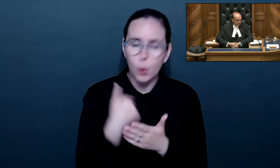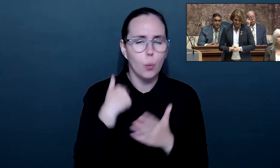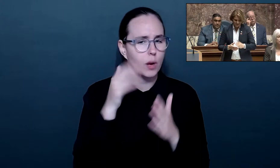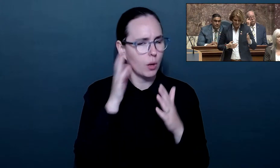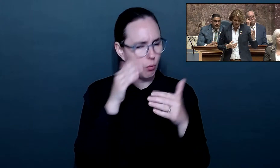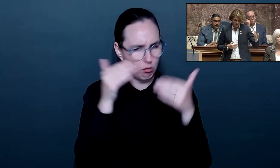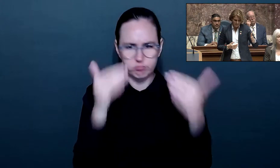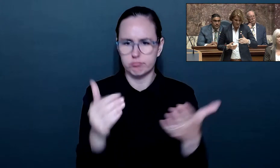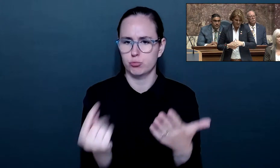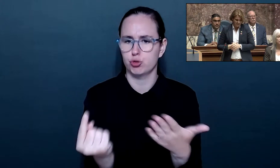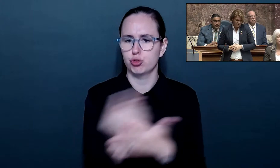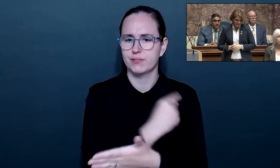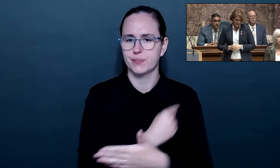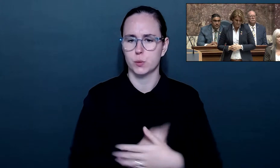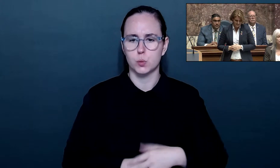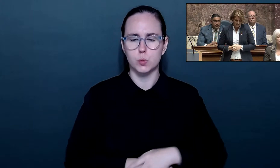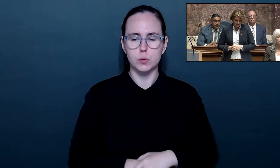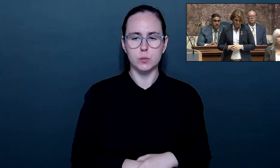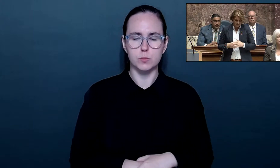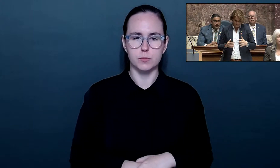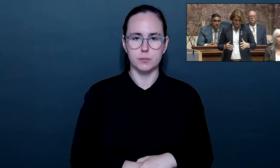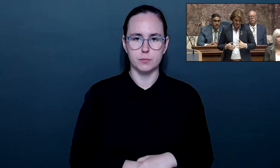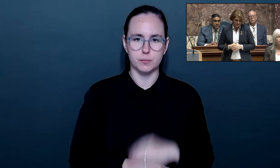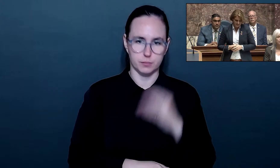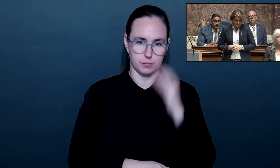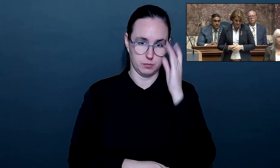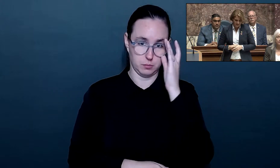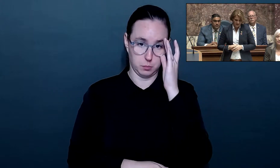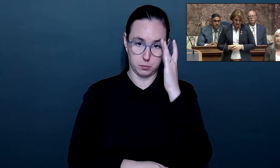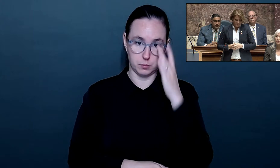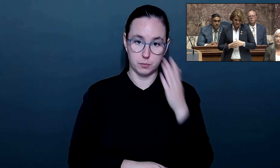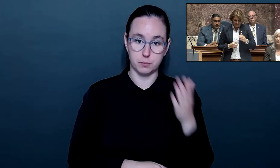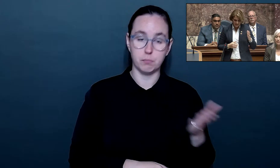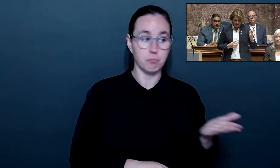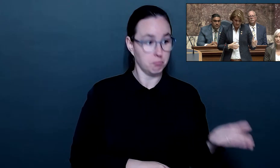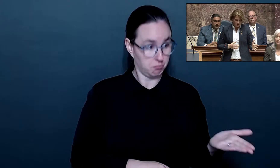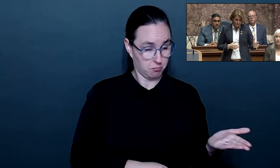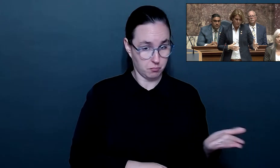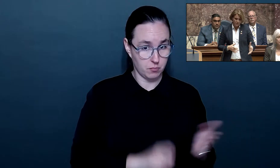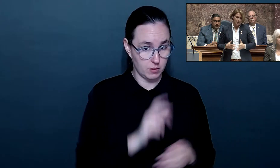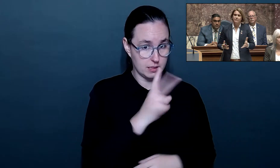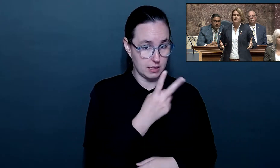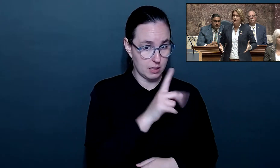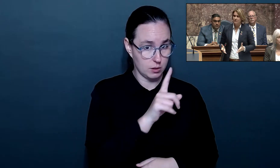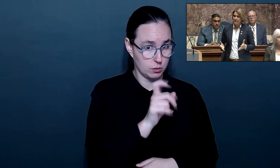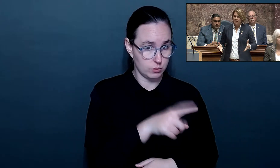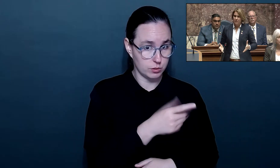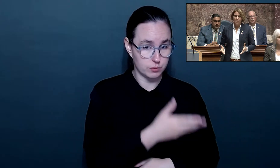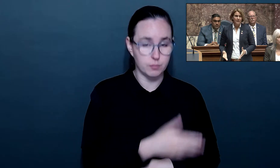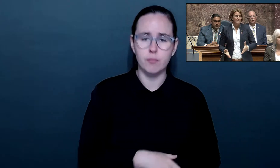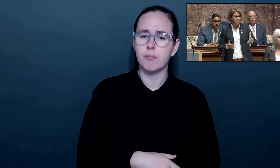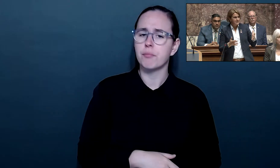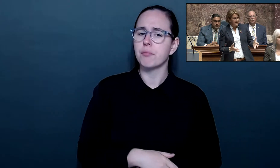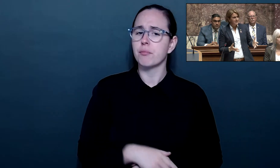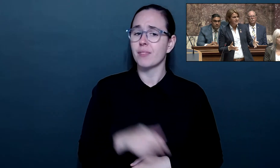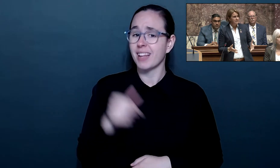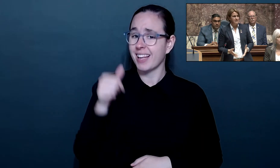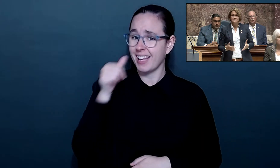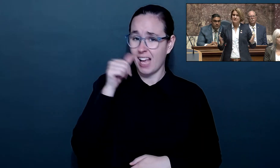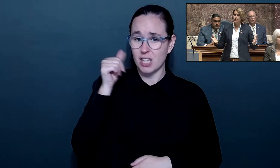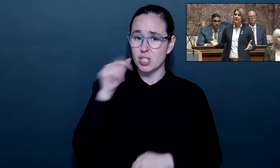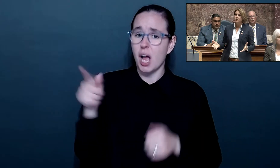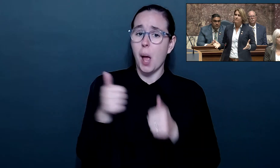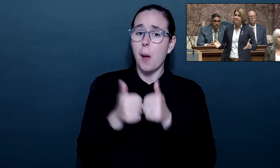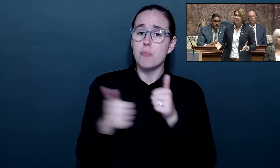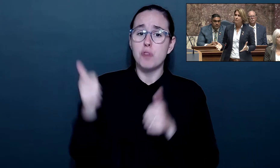Mr. Speaker, yesterday the Premier stood on the steps of this place and said that if he didn't get the answers from court, he would call a public inquiry. Now he stands in this place